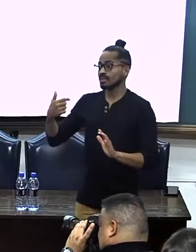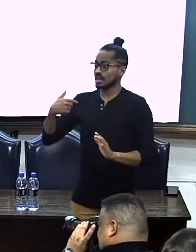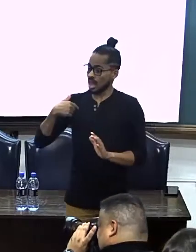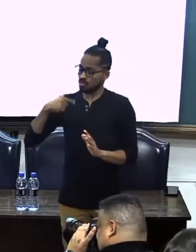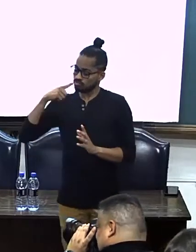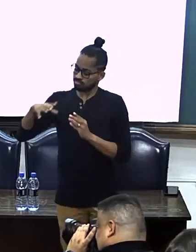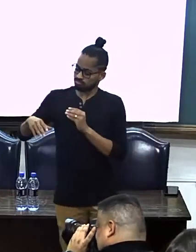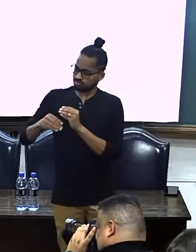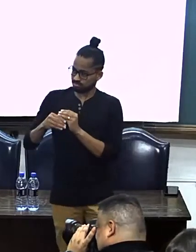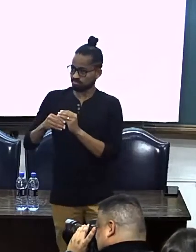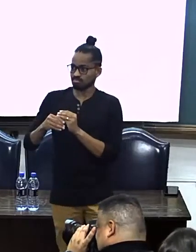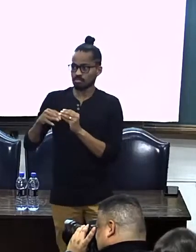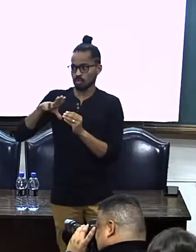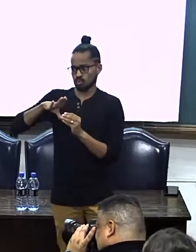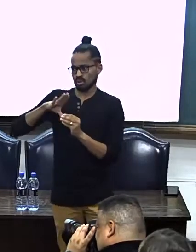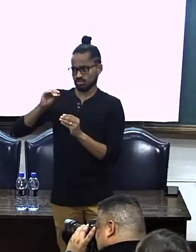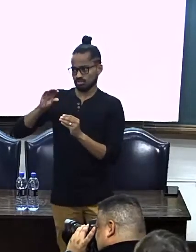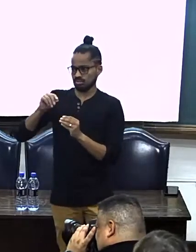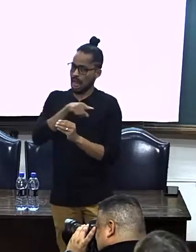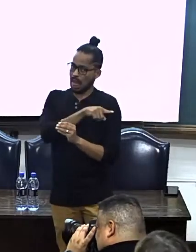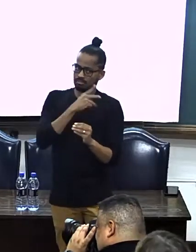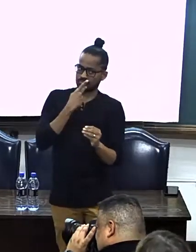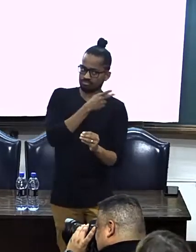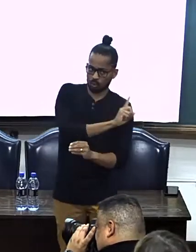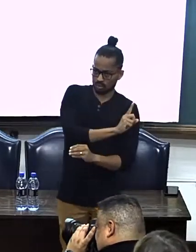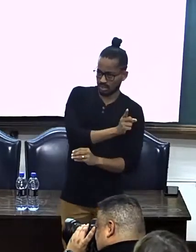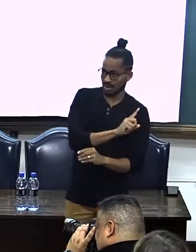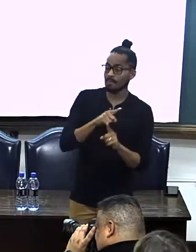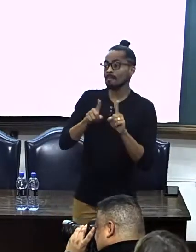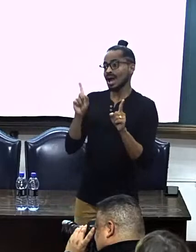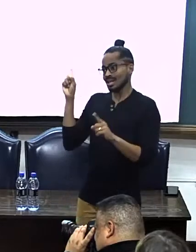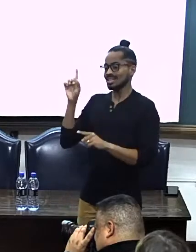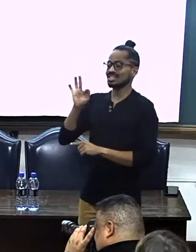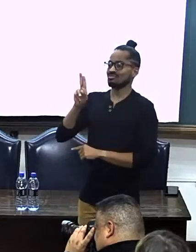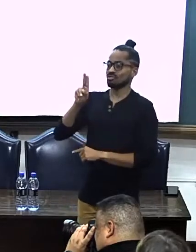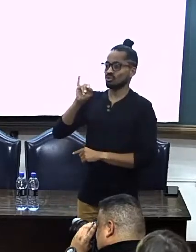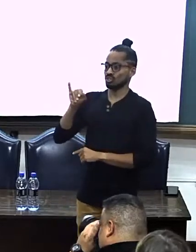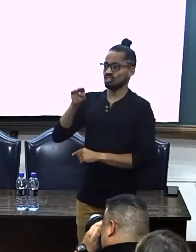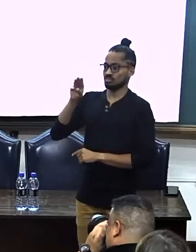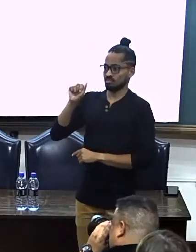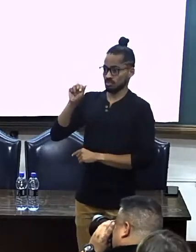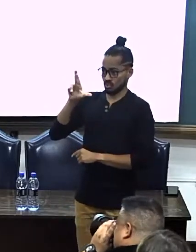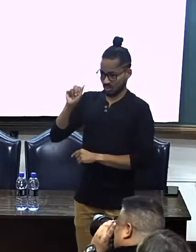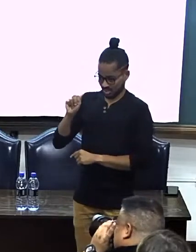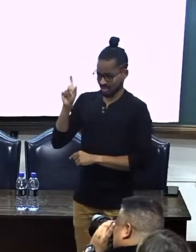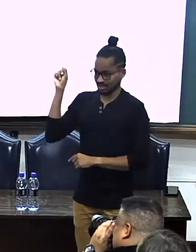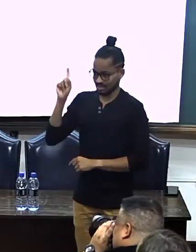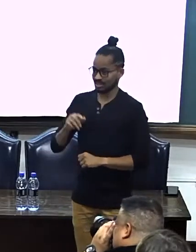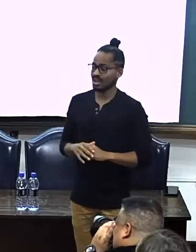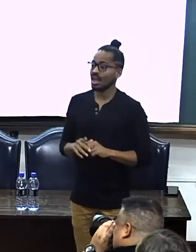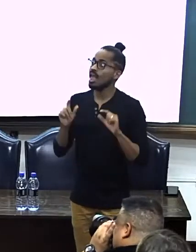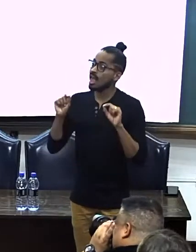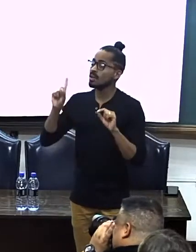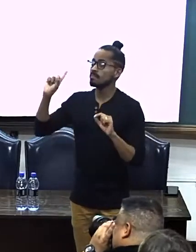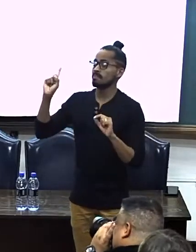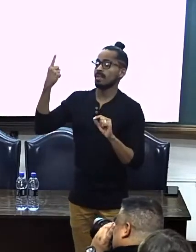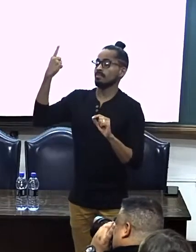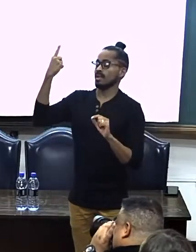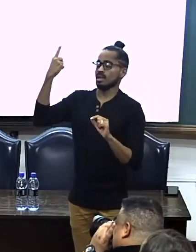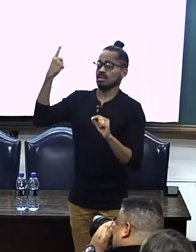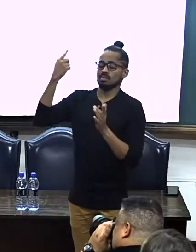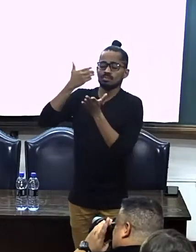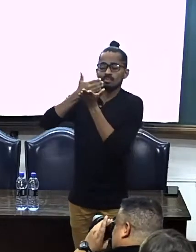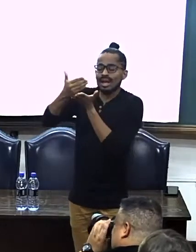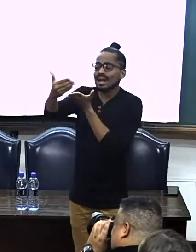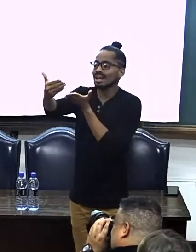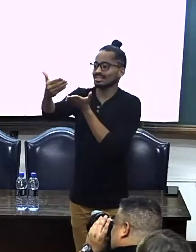não mencionou, que é o seguinte: o Osamu Fujimura, o professor Osamu Fujimura, foi um dos